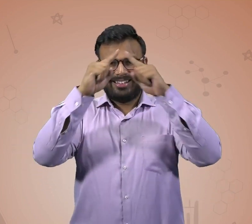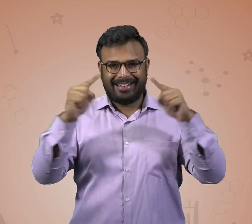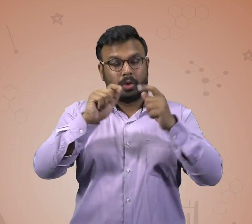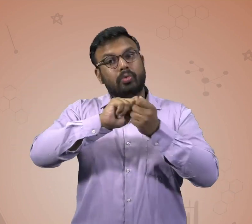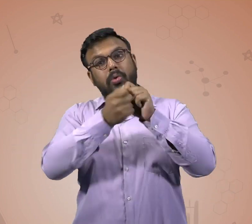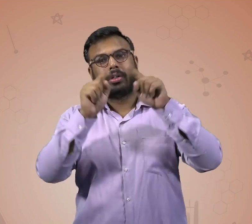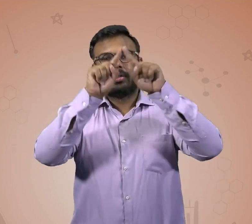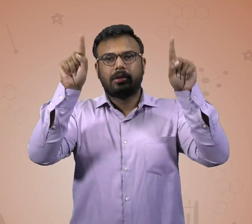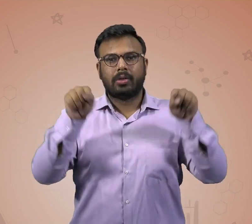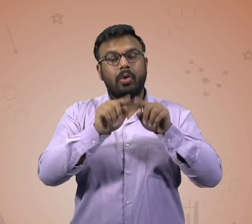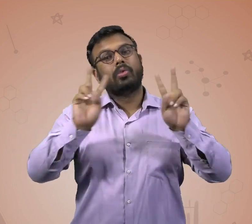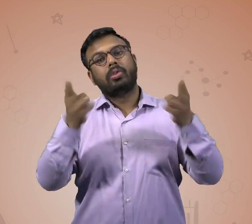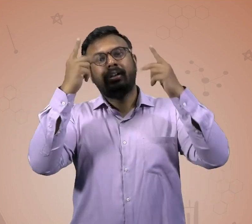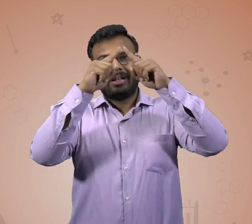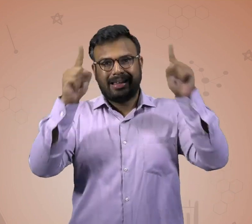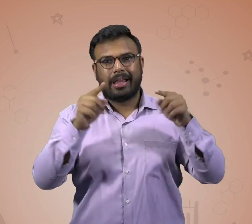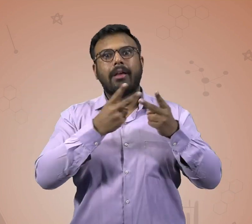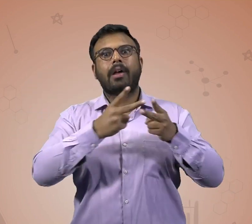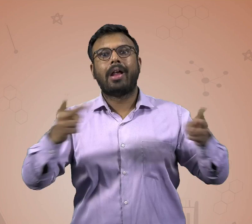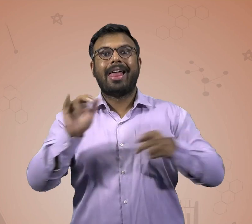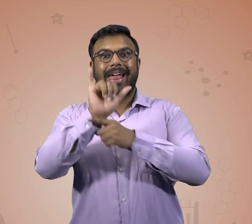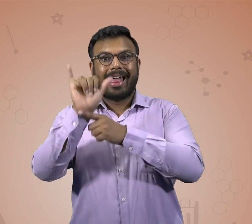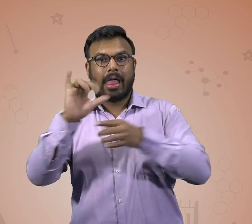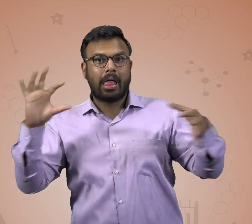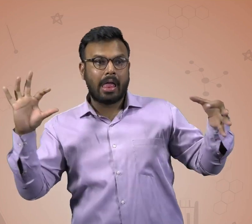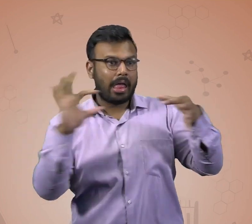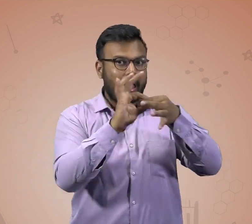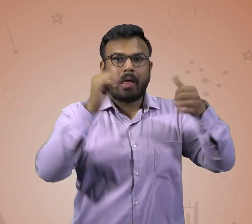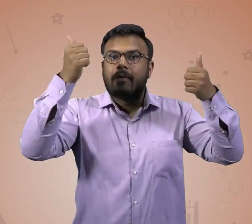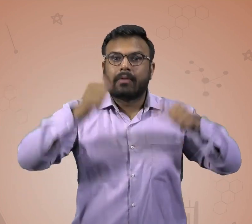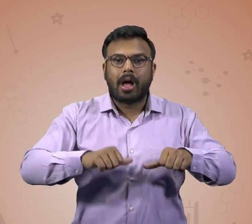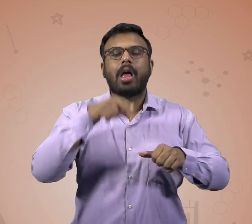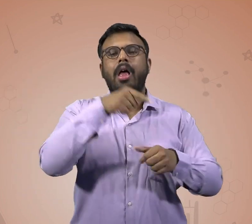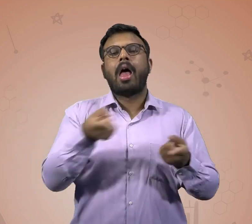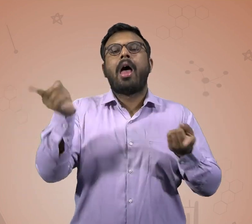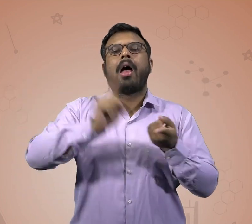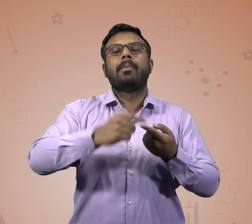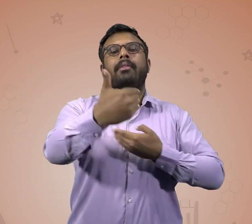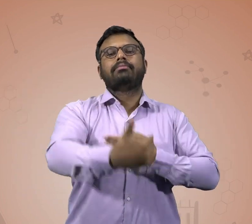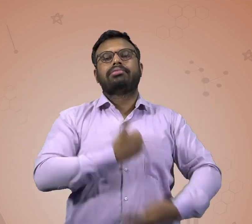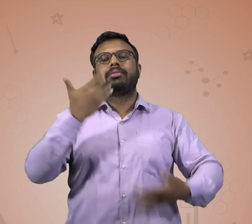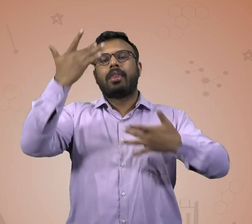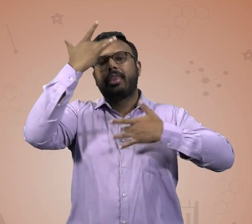the existing antibodies fail to protect us every time there is a new infection of the flu